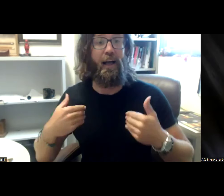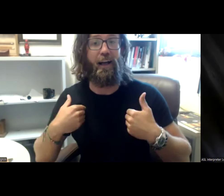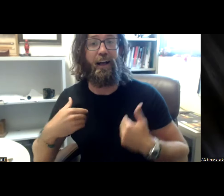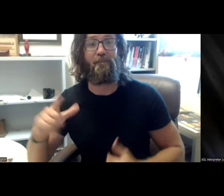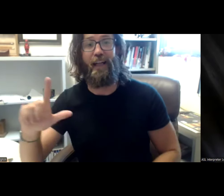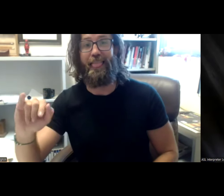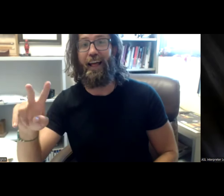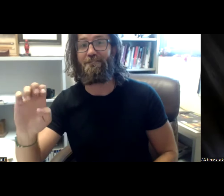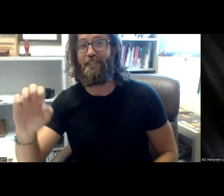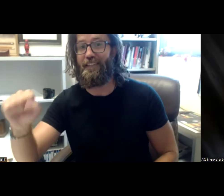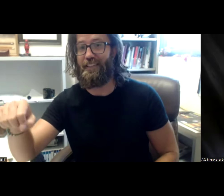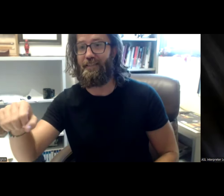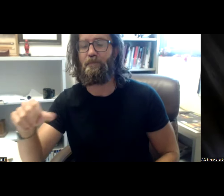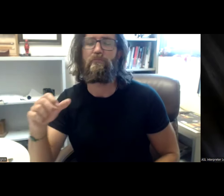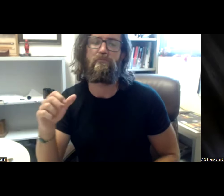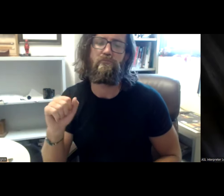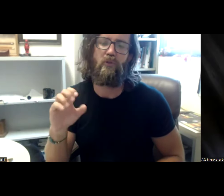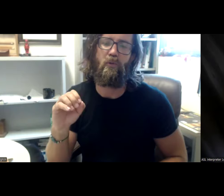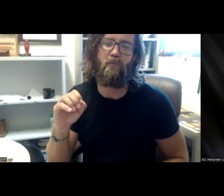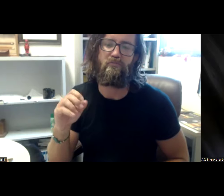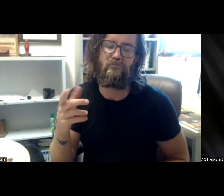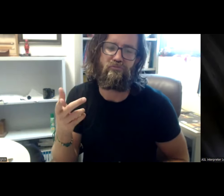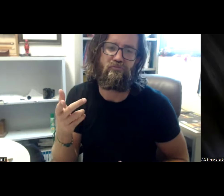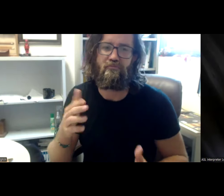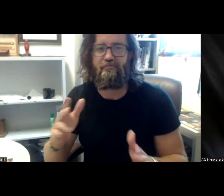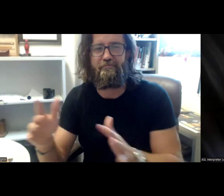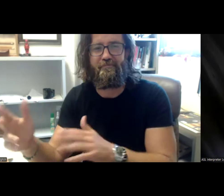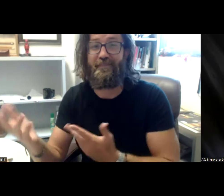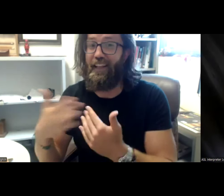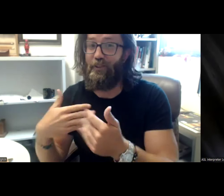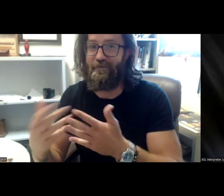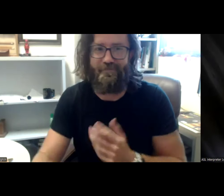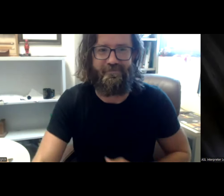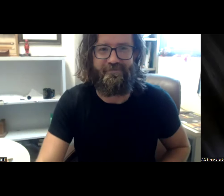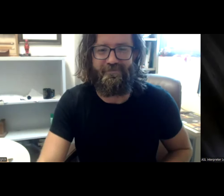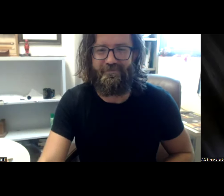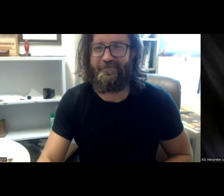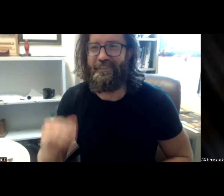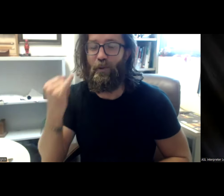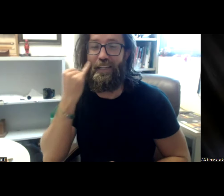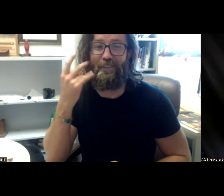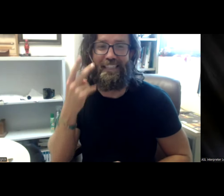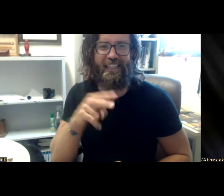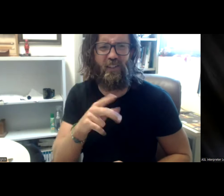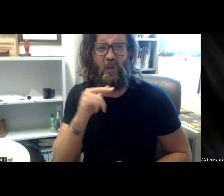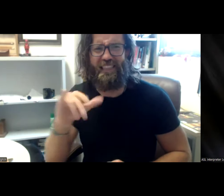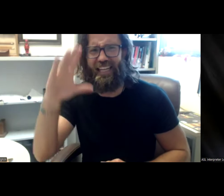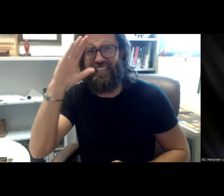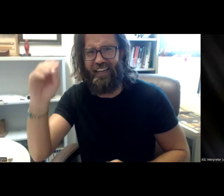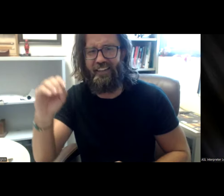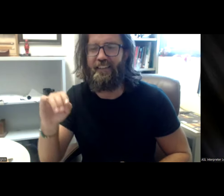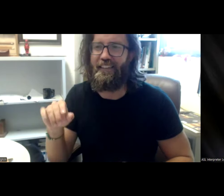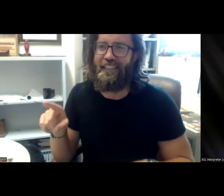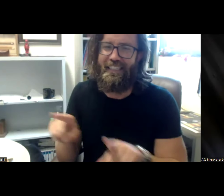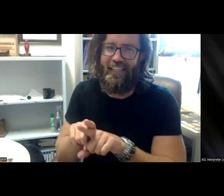classes online, not asynchronous, but we do have in-person courses live. Anyway, just a heads up, if